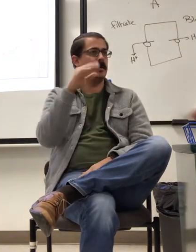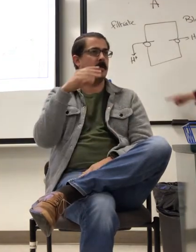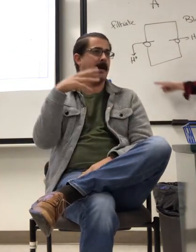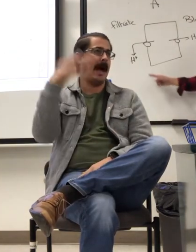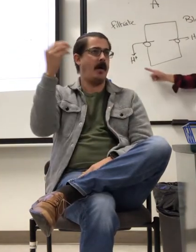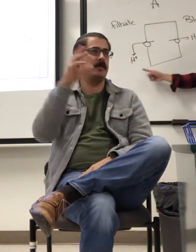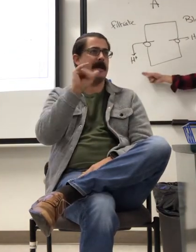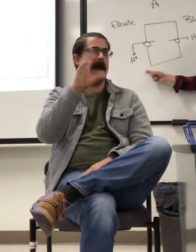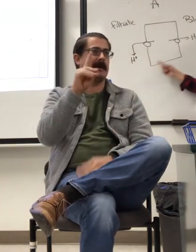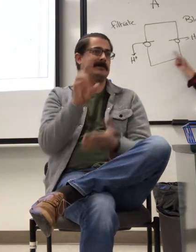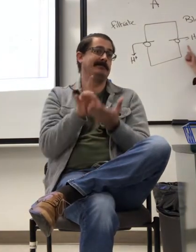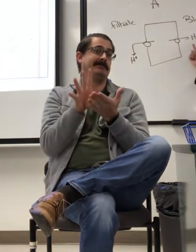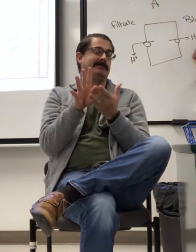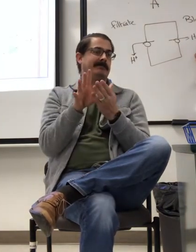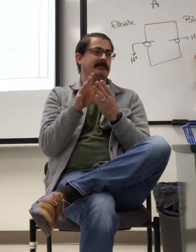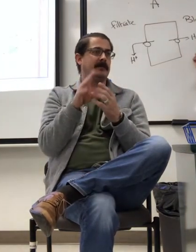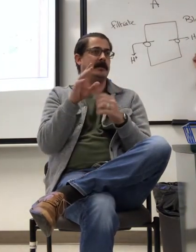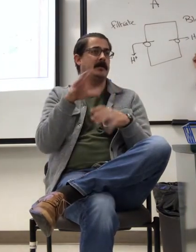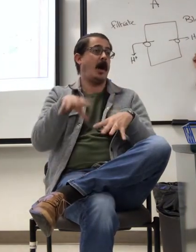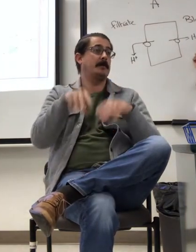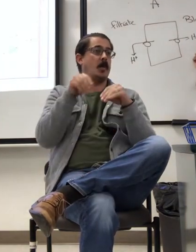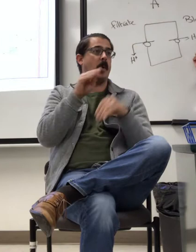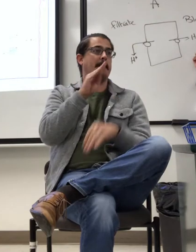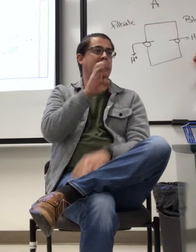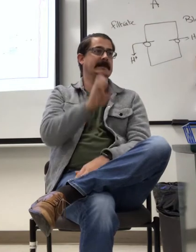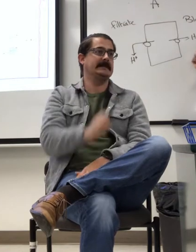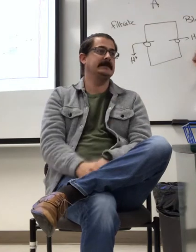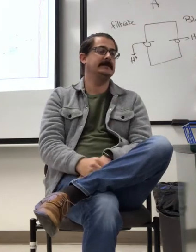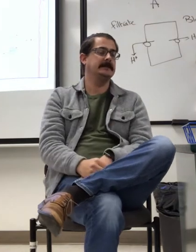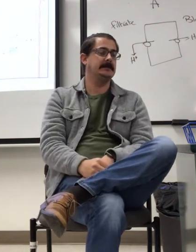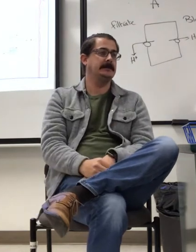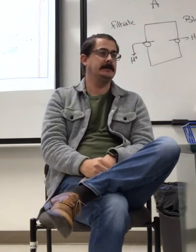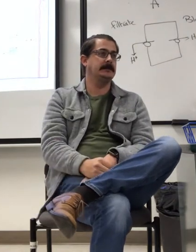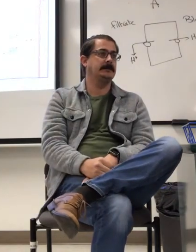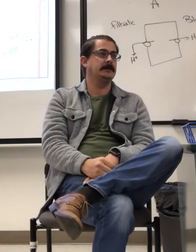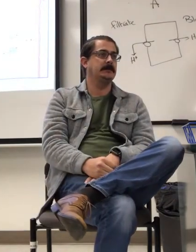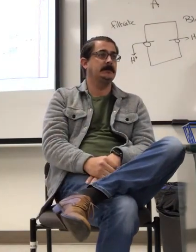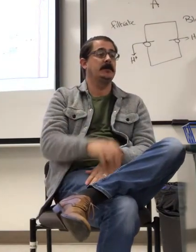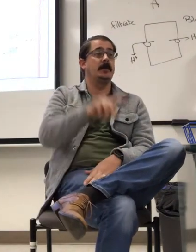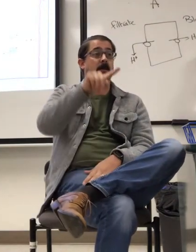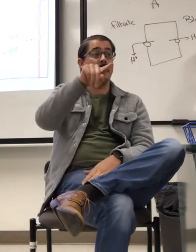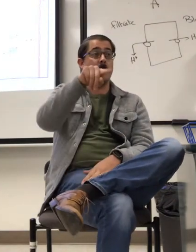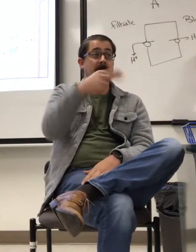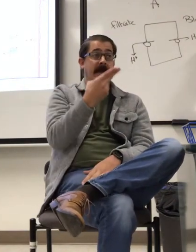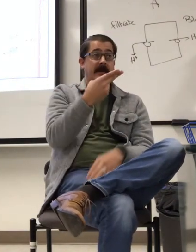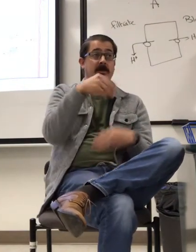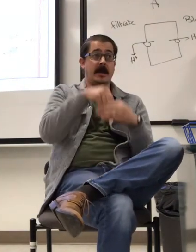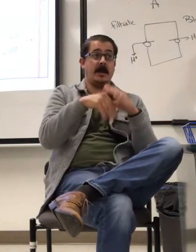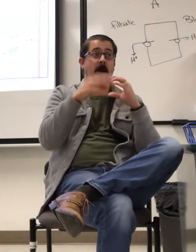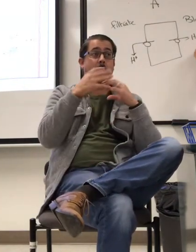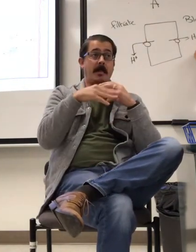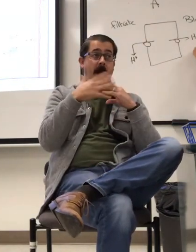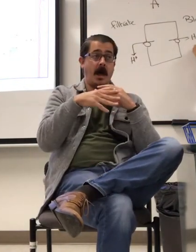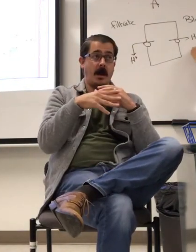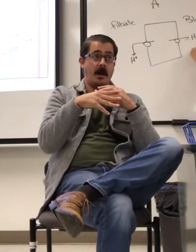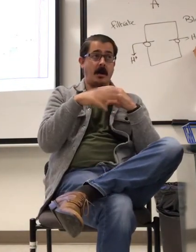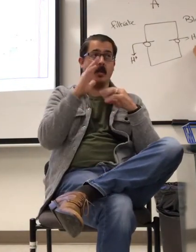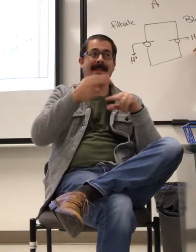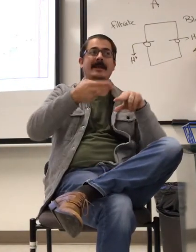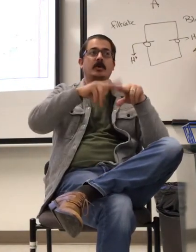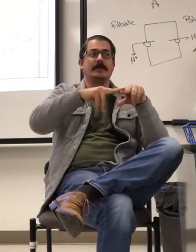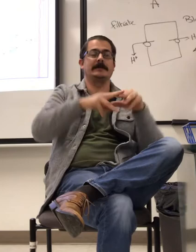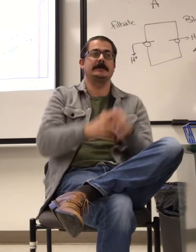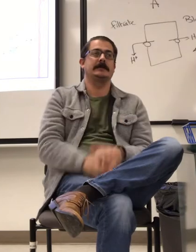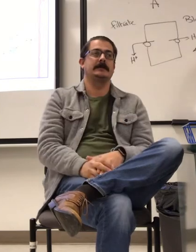acid and reabsorb the base. So the pH of the blood is going to